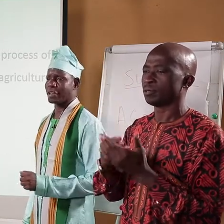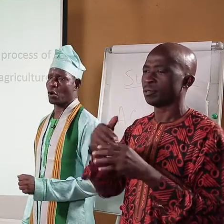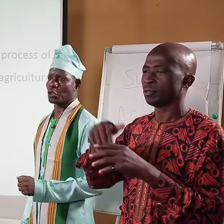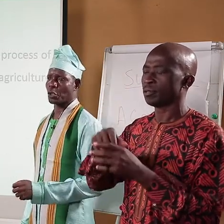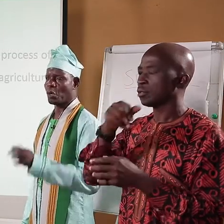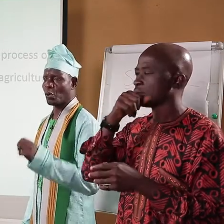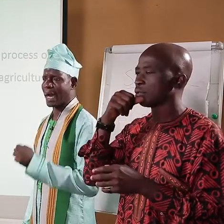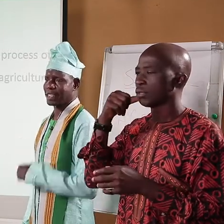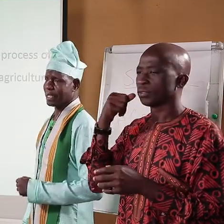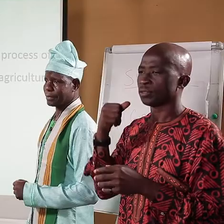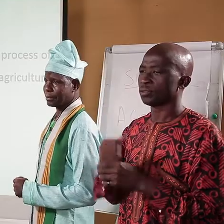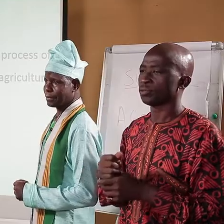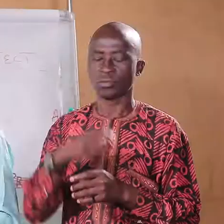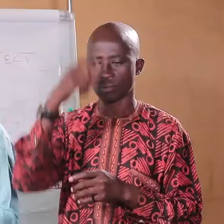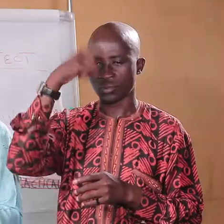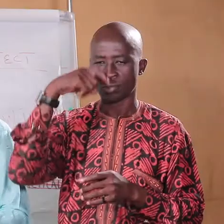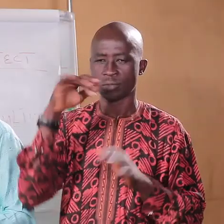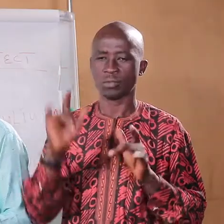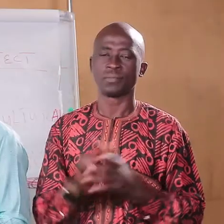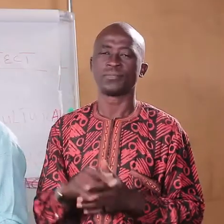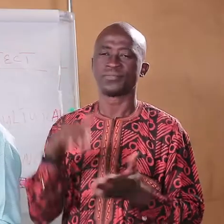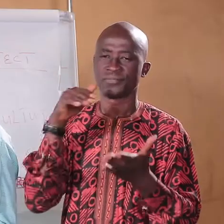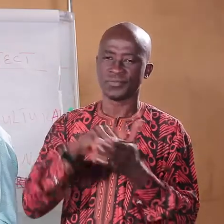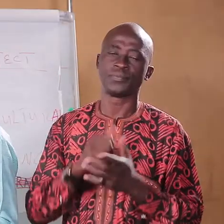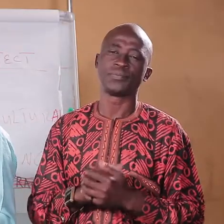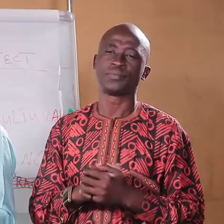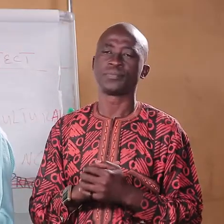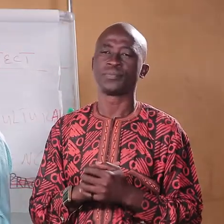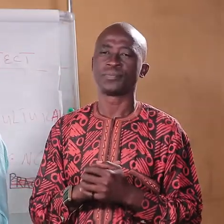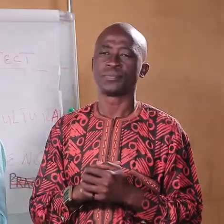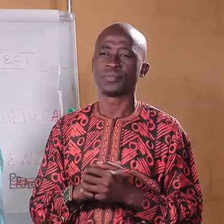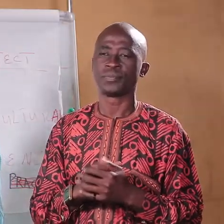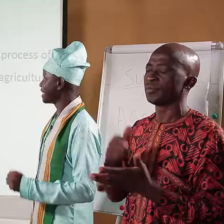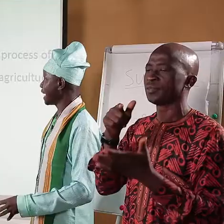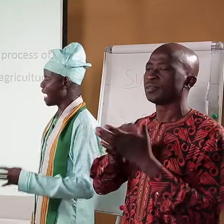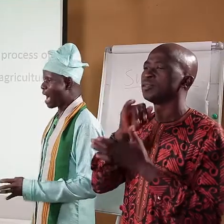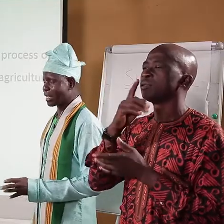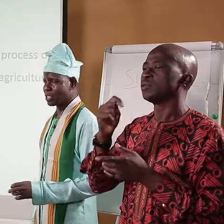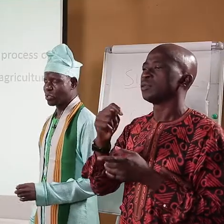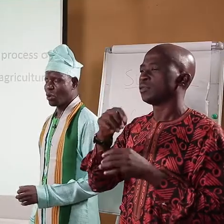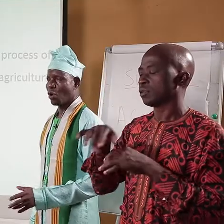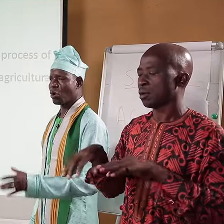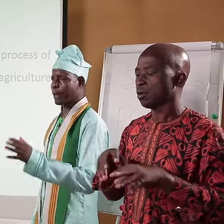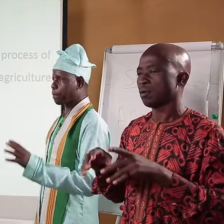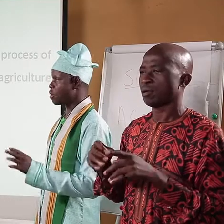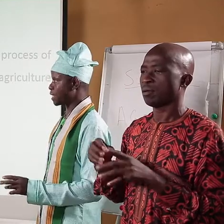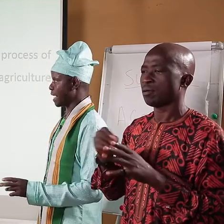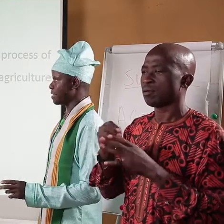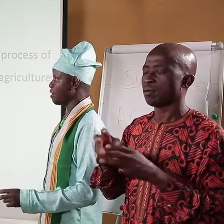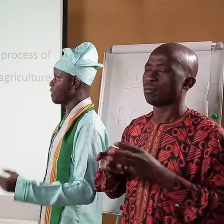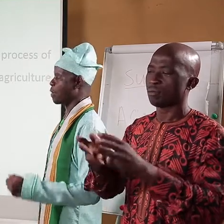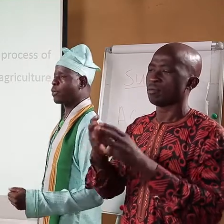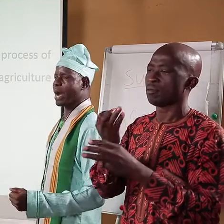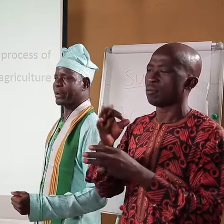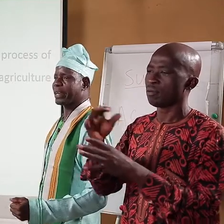in agriculture wisely. I take it again. This is the act or the